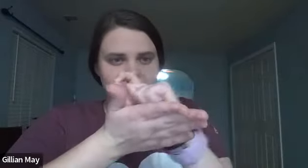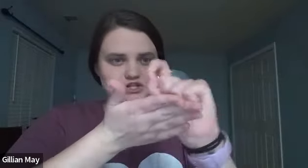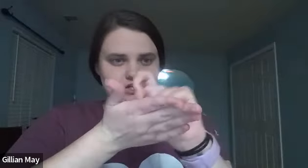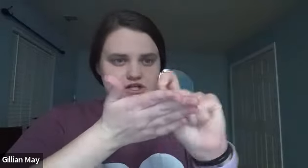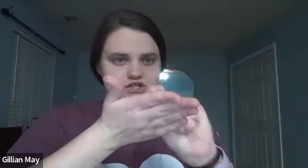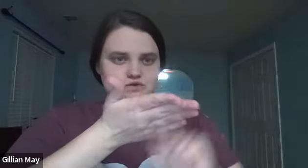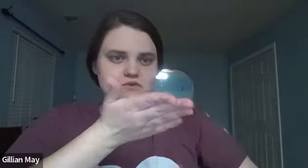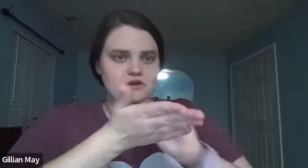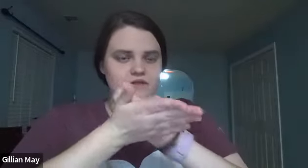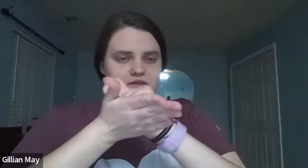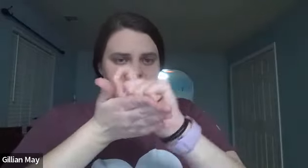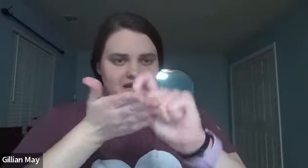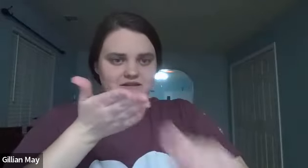And you're going to scribble on your hand.